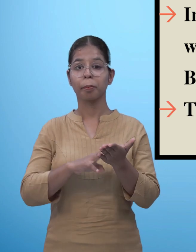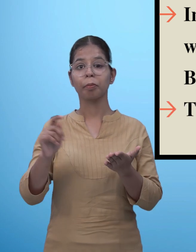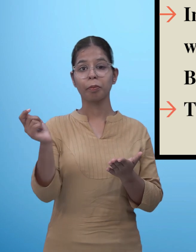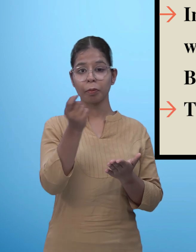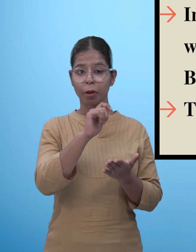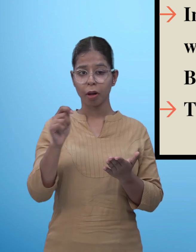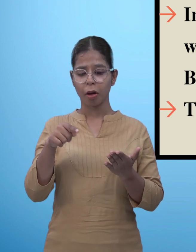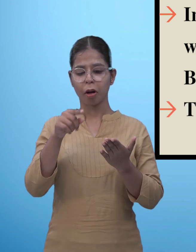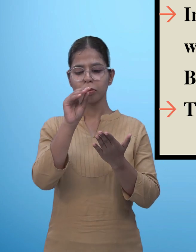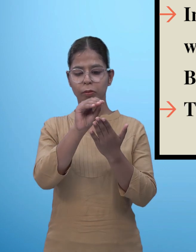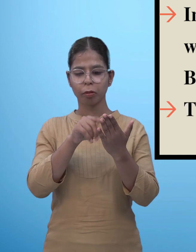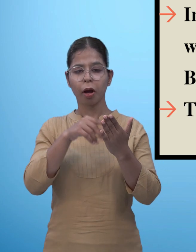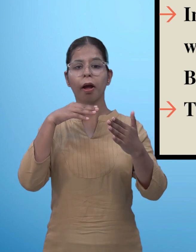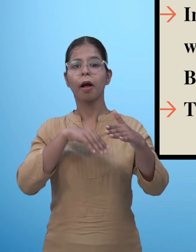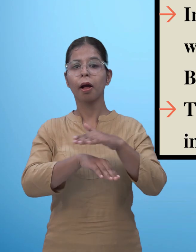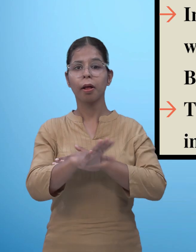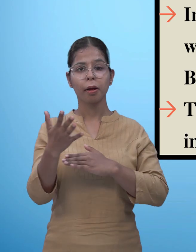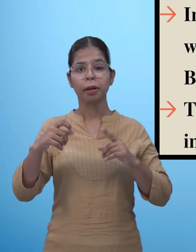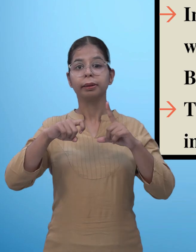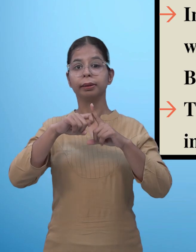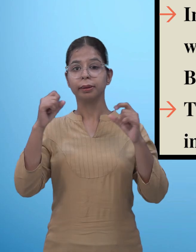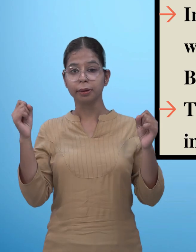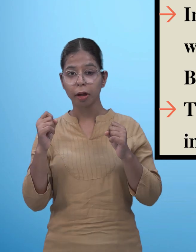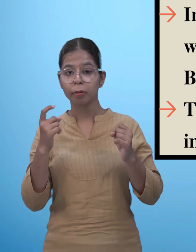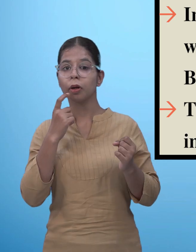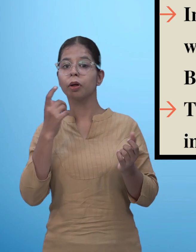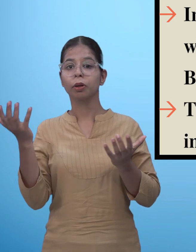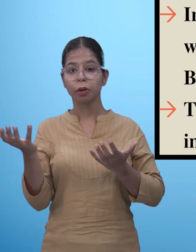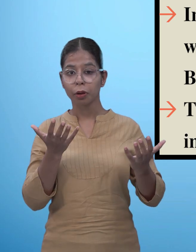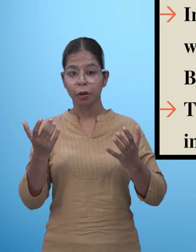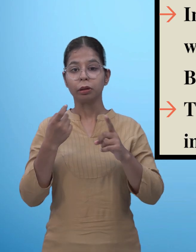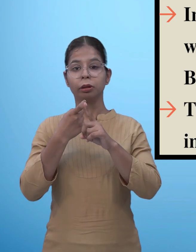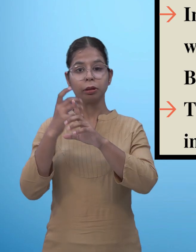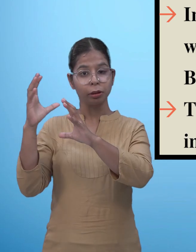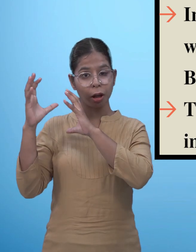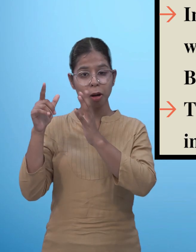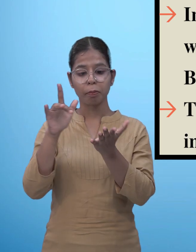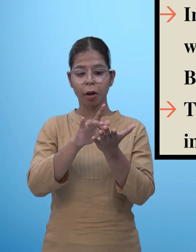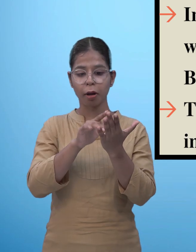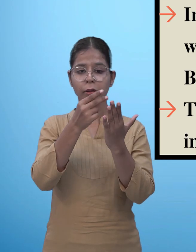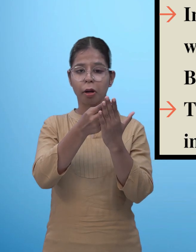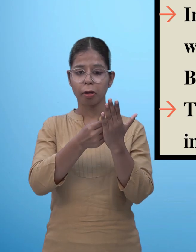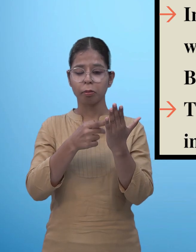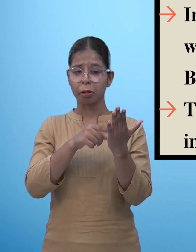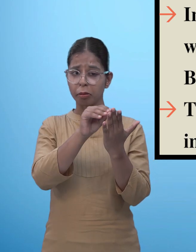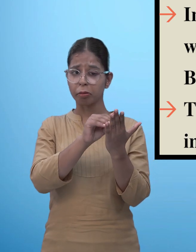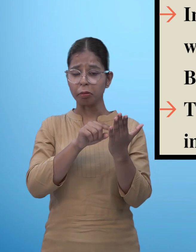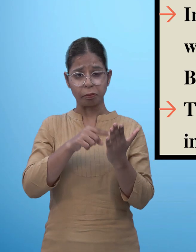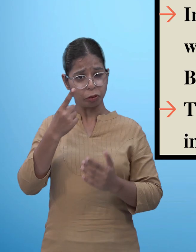The Mahabharat lists many regions, including Kashmir, Kutch and Kerala.